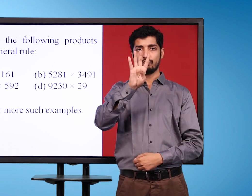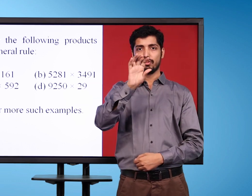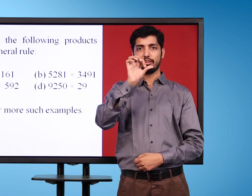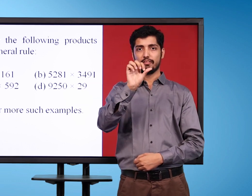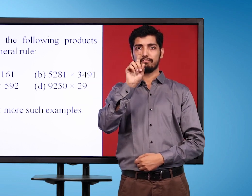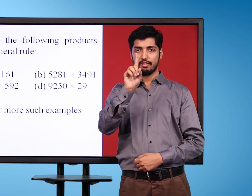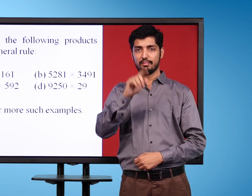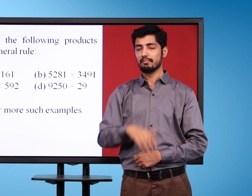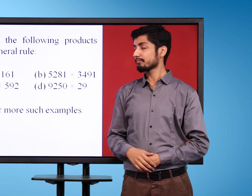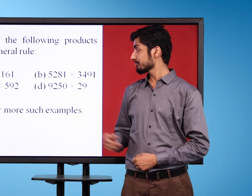3,491.